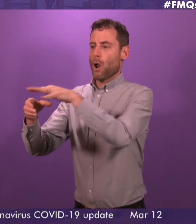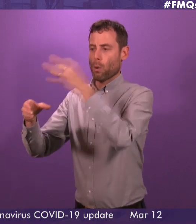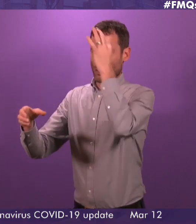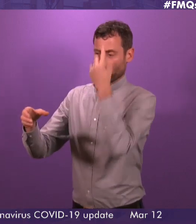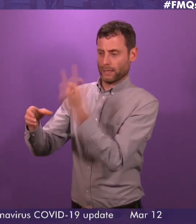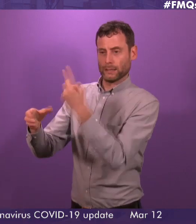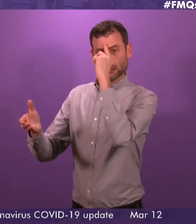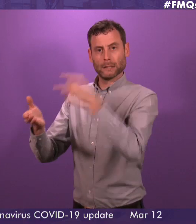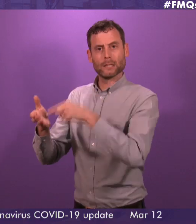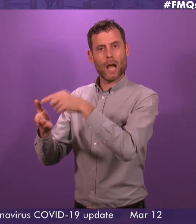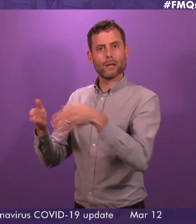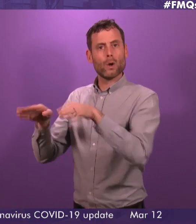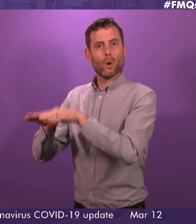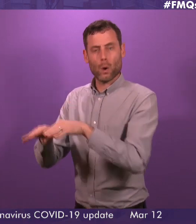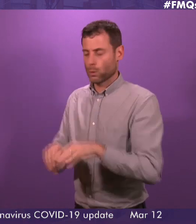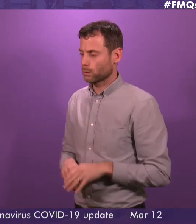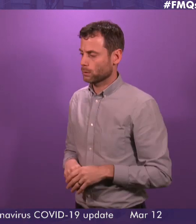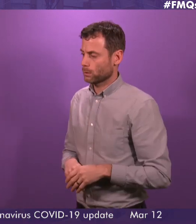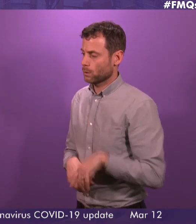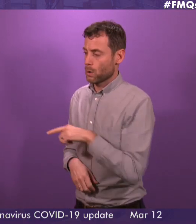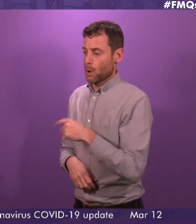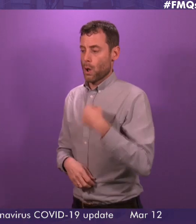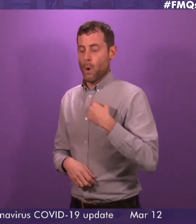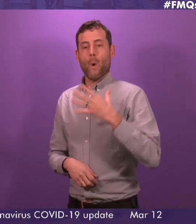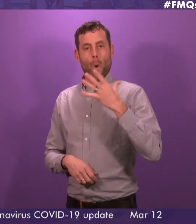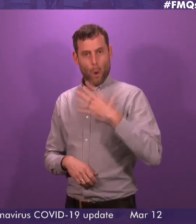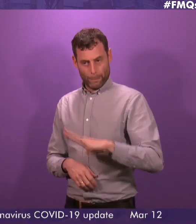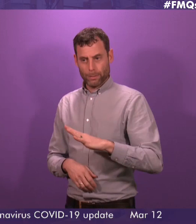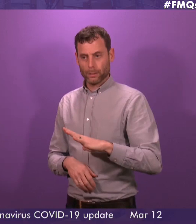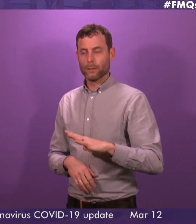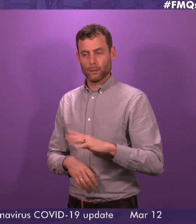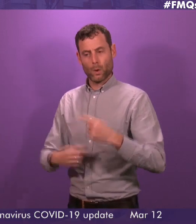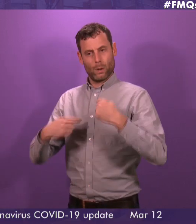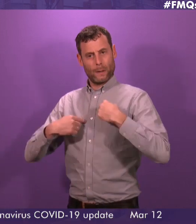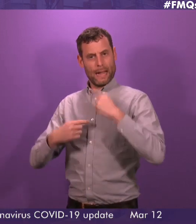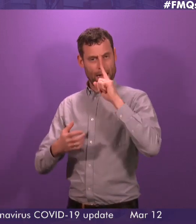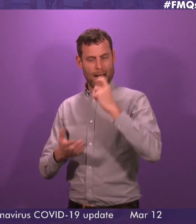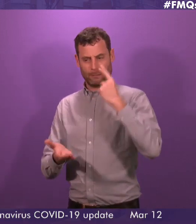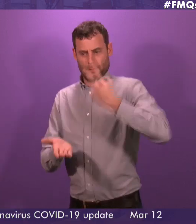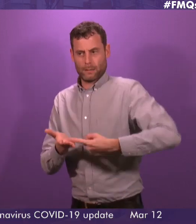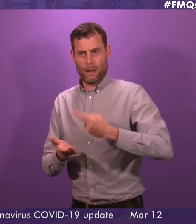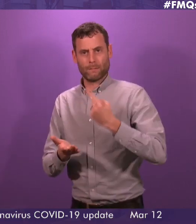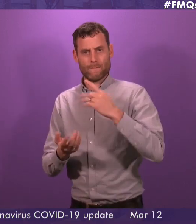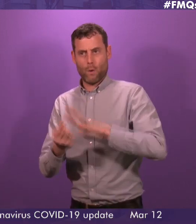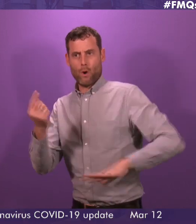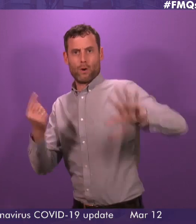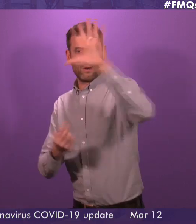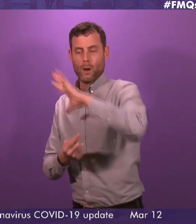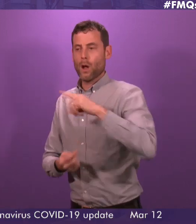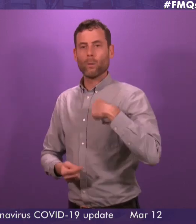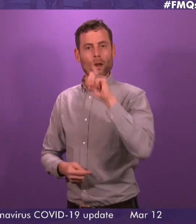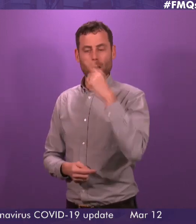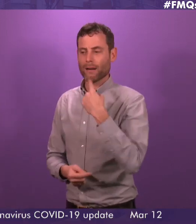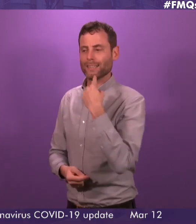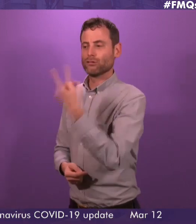Cabinet Secretary. I would hope that we can be assured of that. Of course, we cannot instruct local authorities on